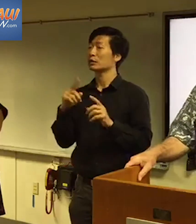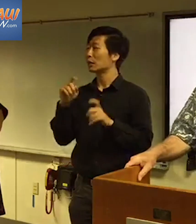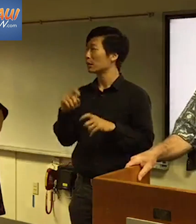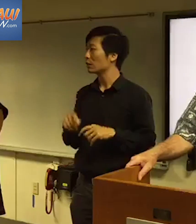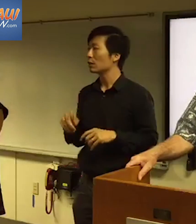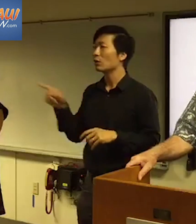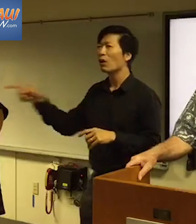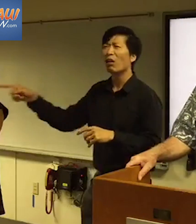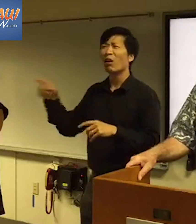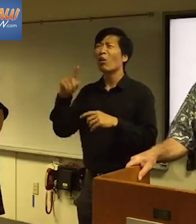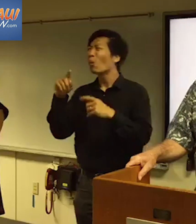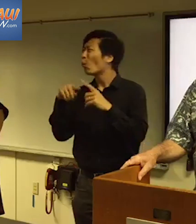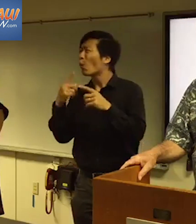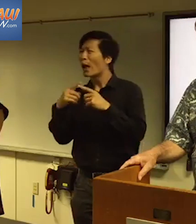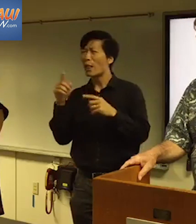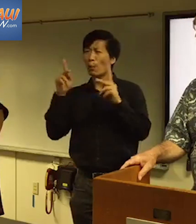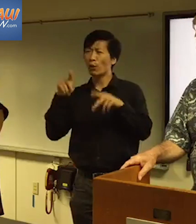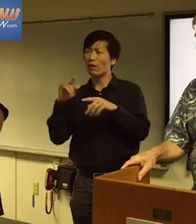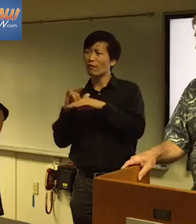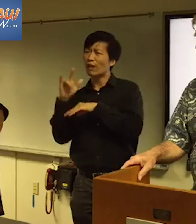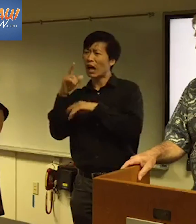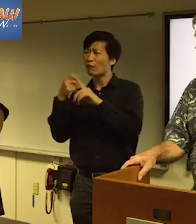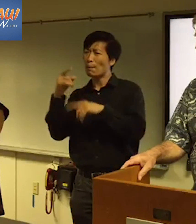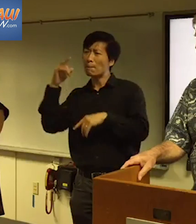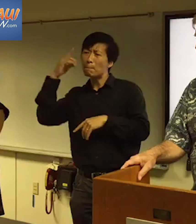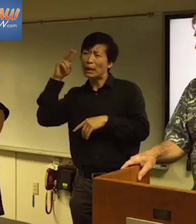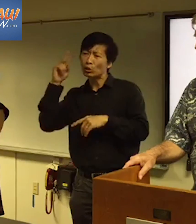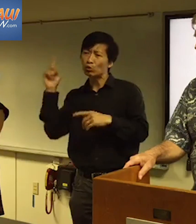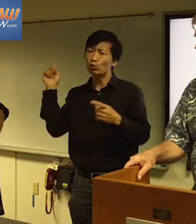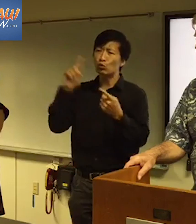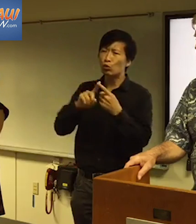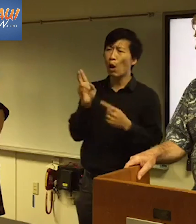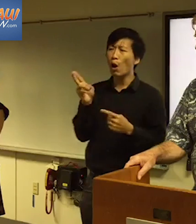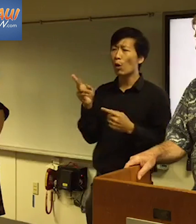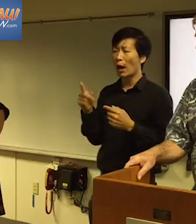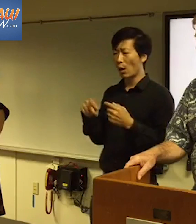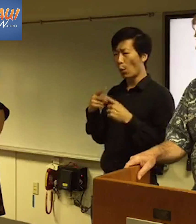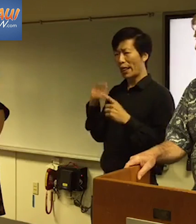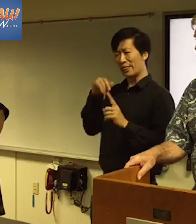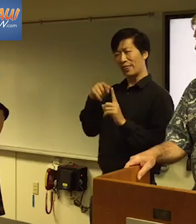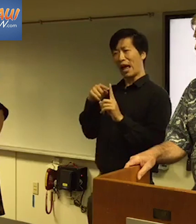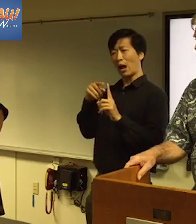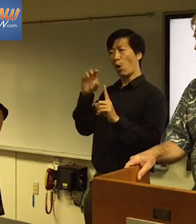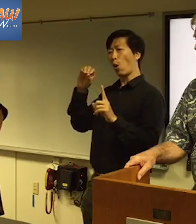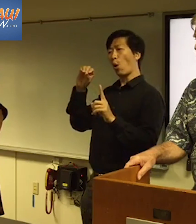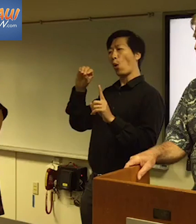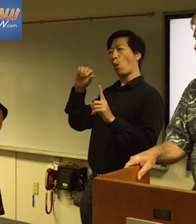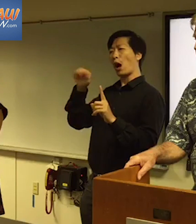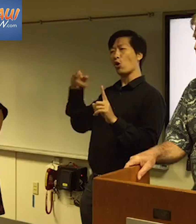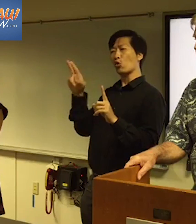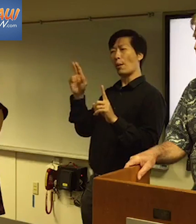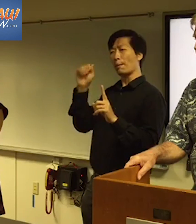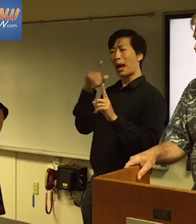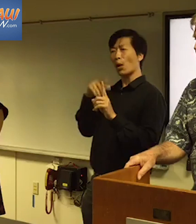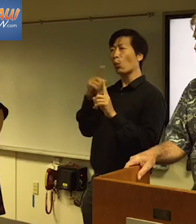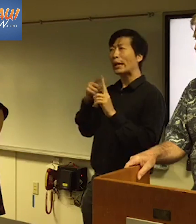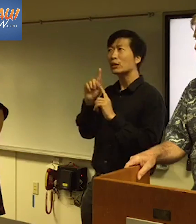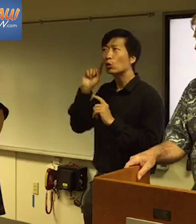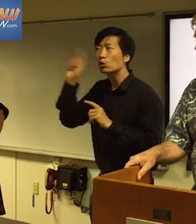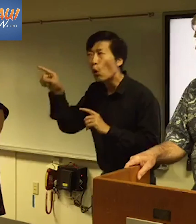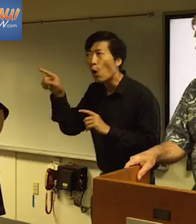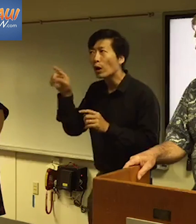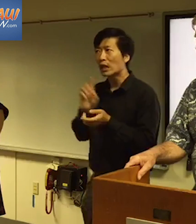So we would hopefully have some results within a couple of weeks. Obviously, this is an issue all over the country where we're